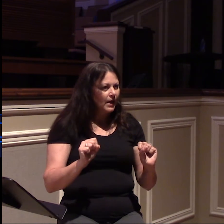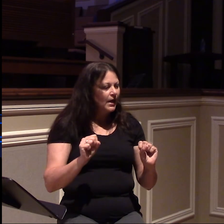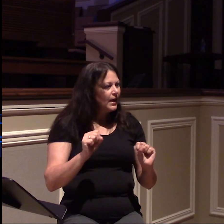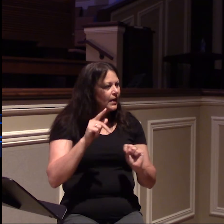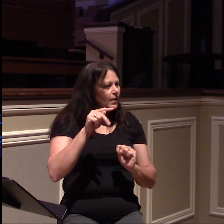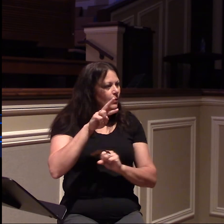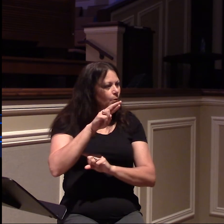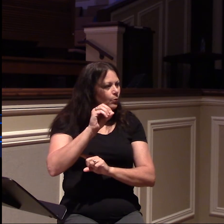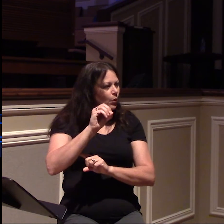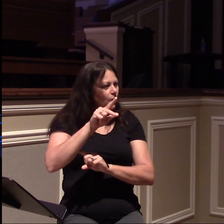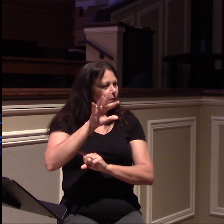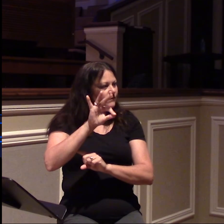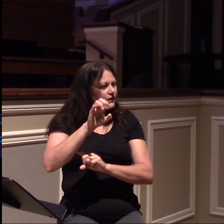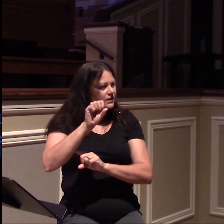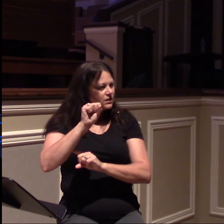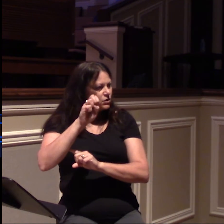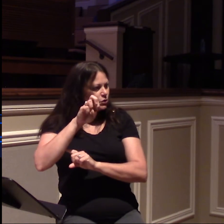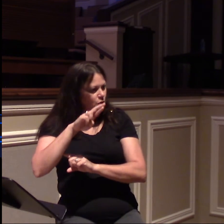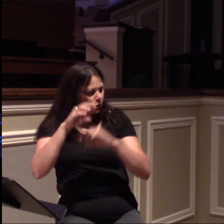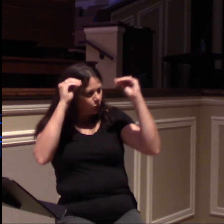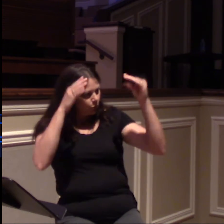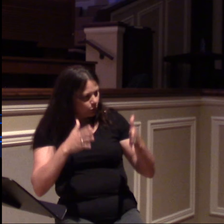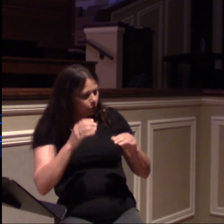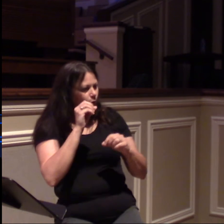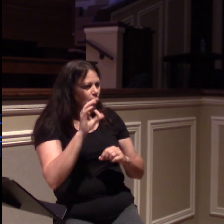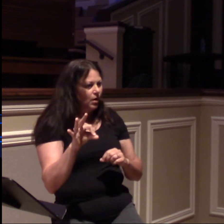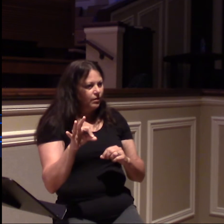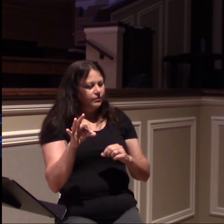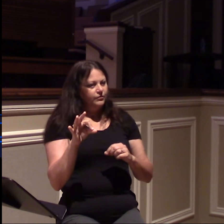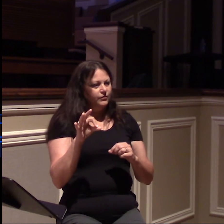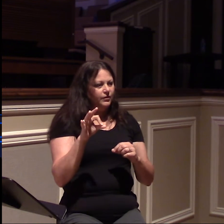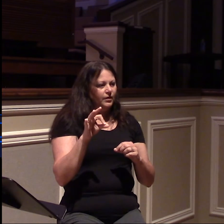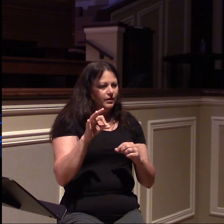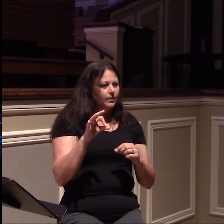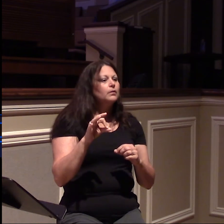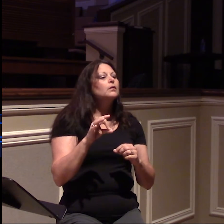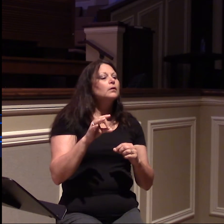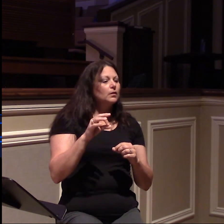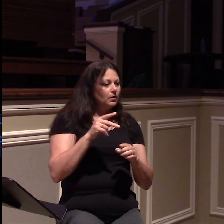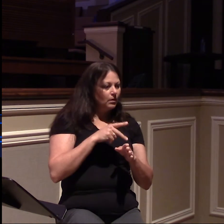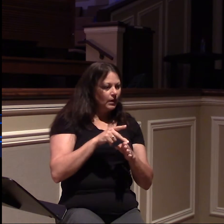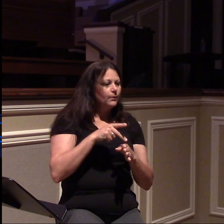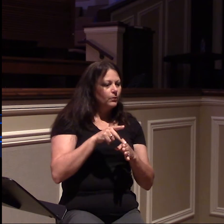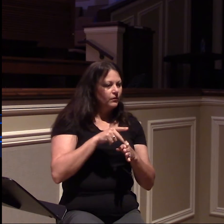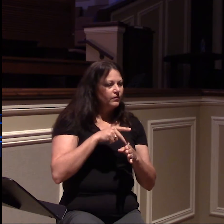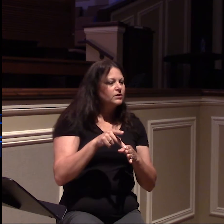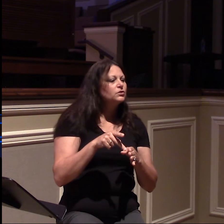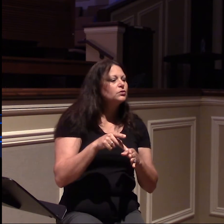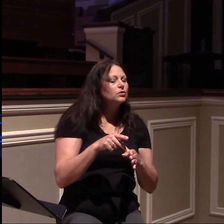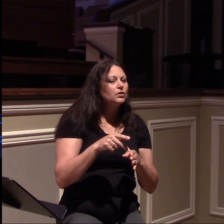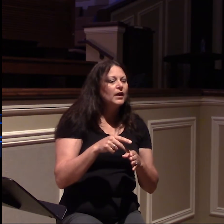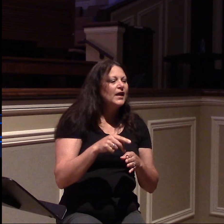wrote his students an apology letter this past week. Oh, he was so apologetic. He